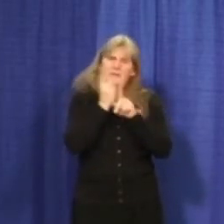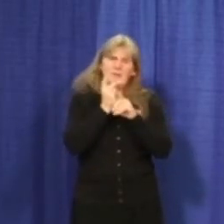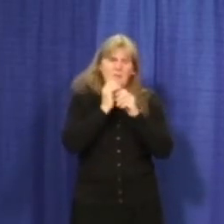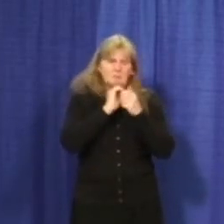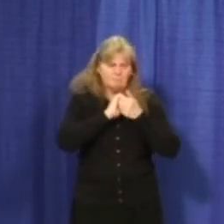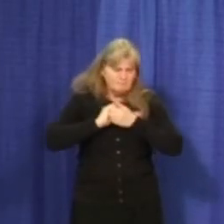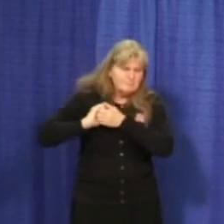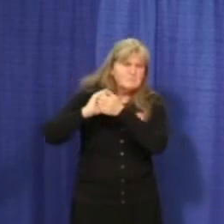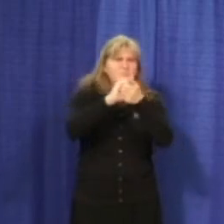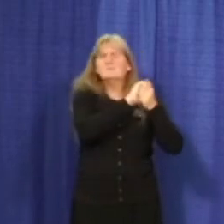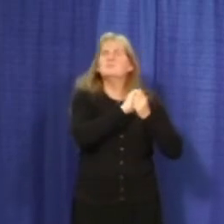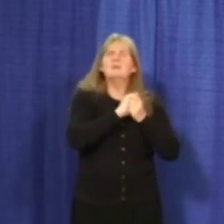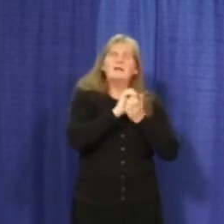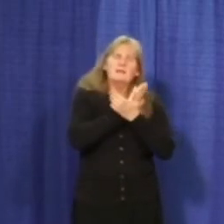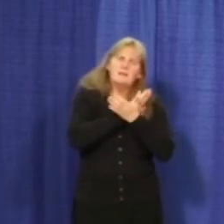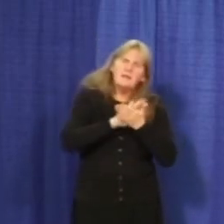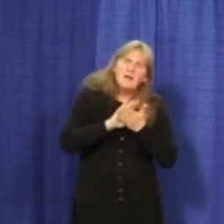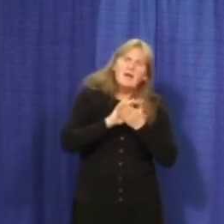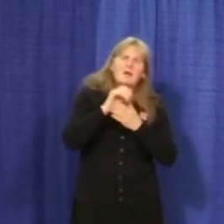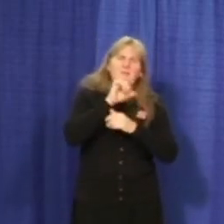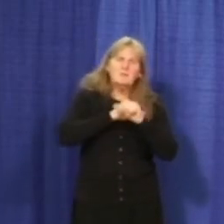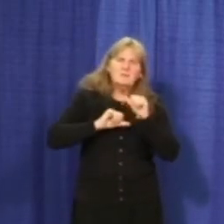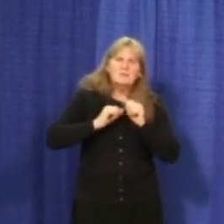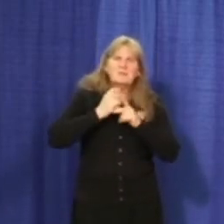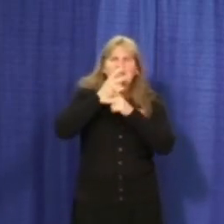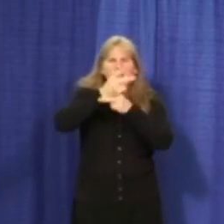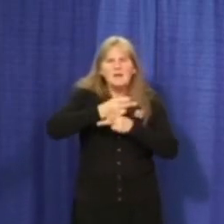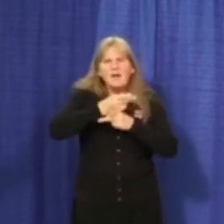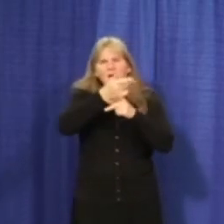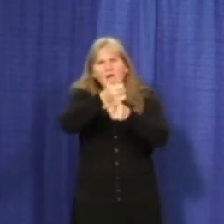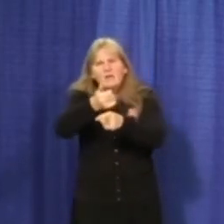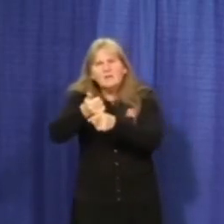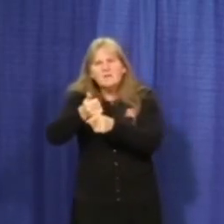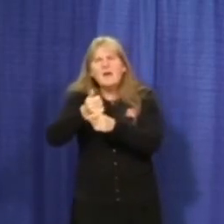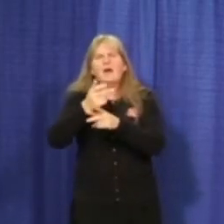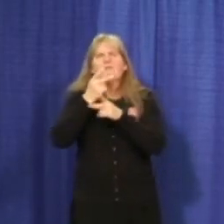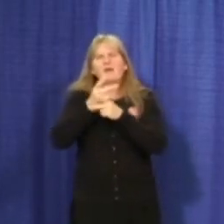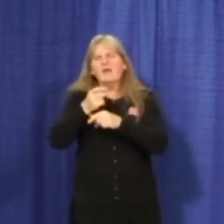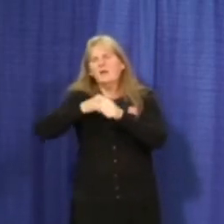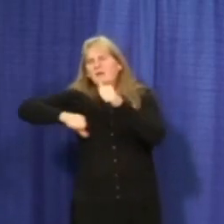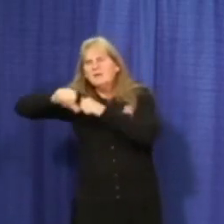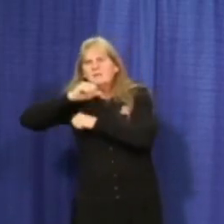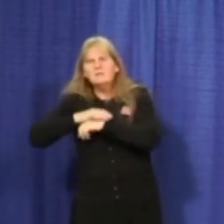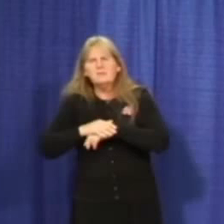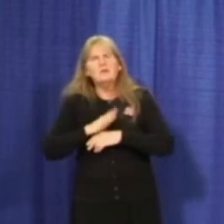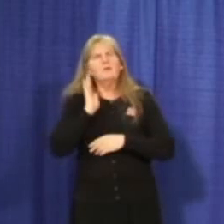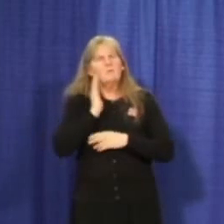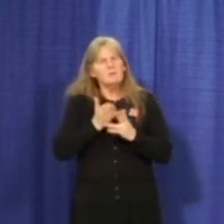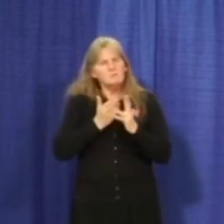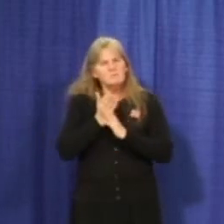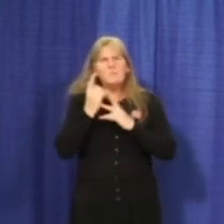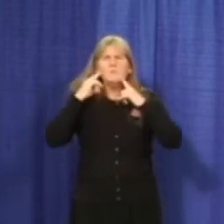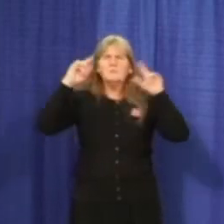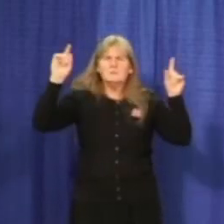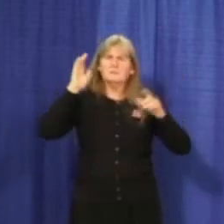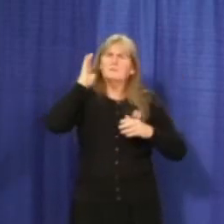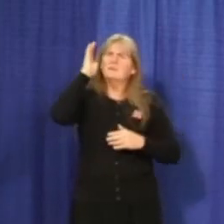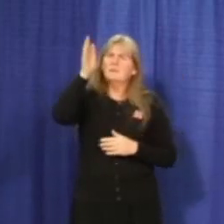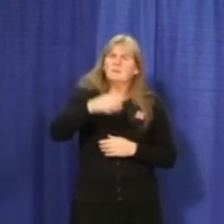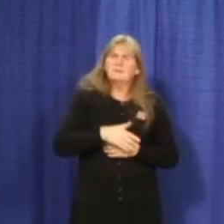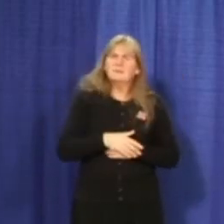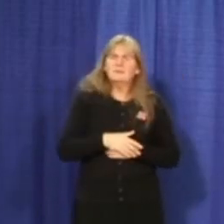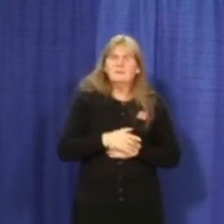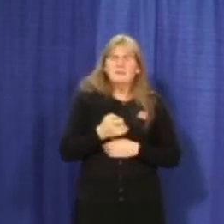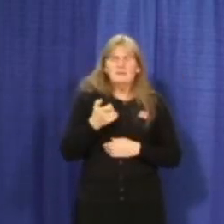our connection and our kindness, take care of ourselves and each other, we will get there. We're